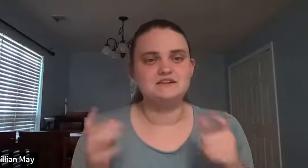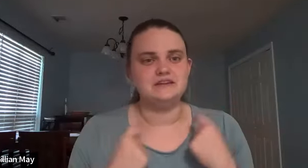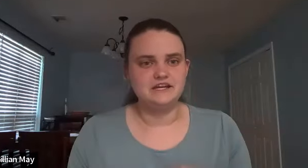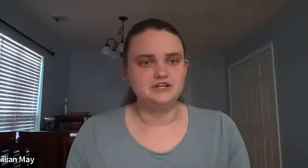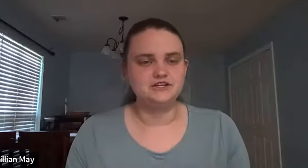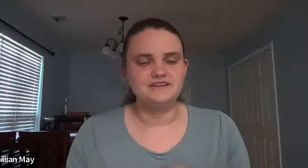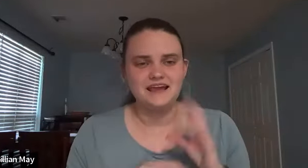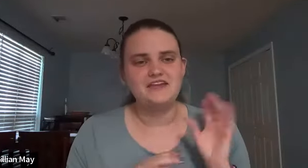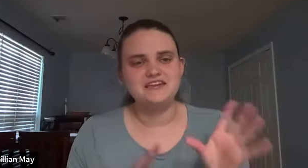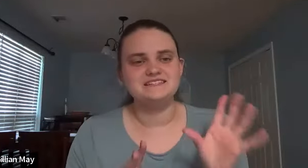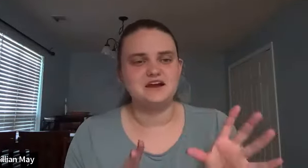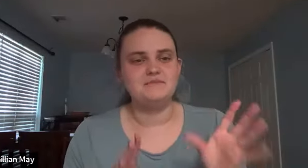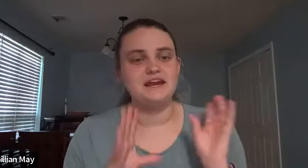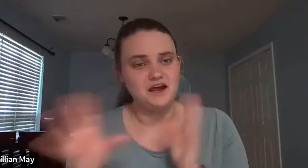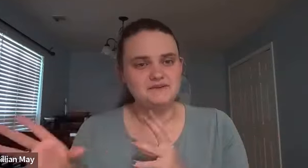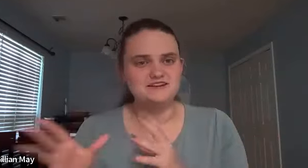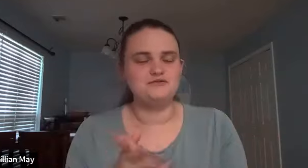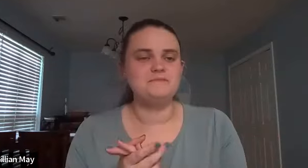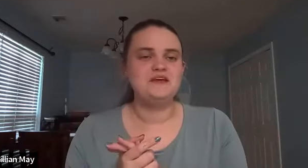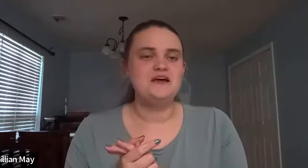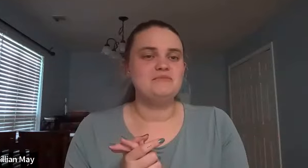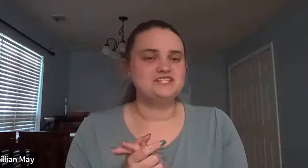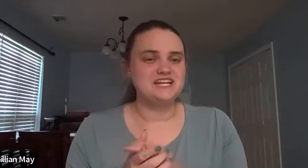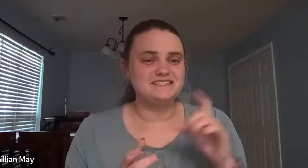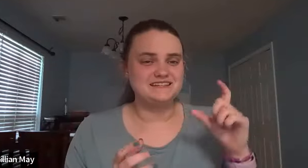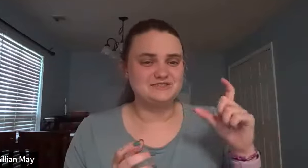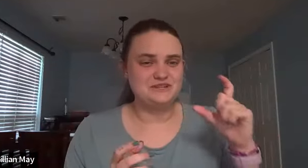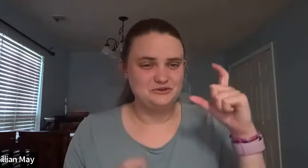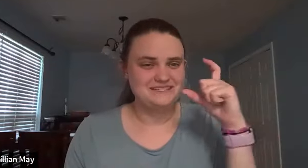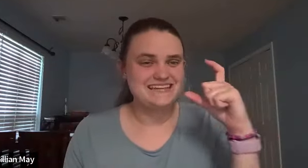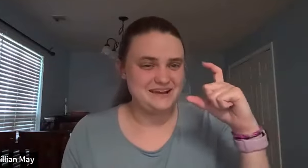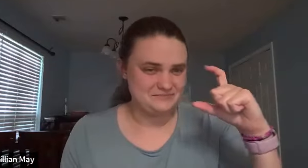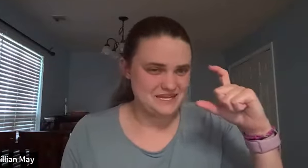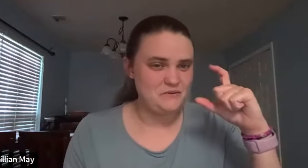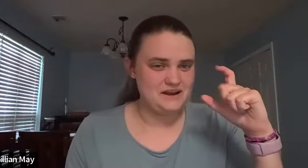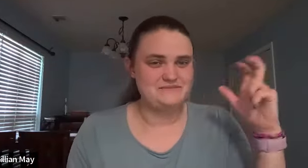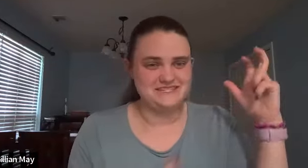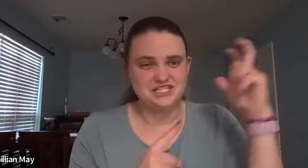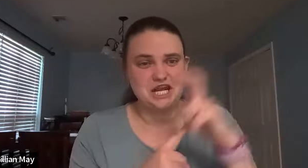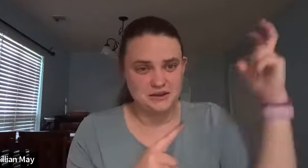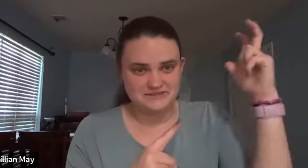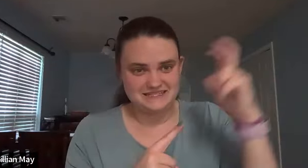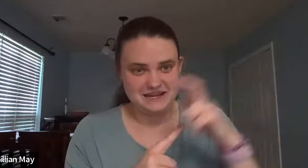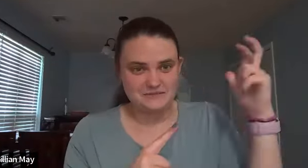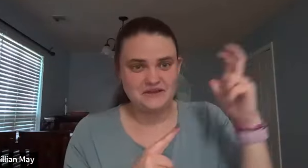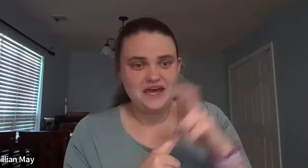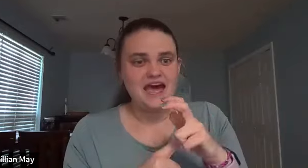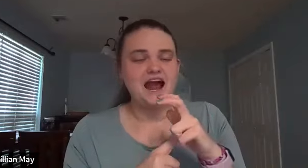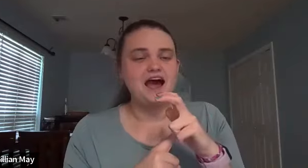ASL lanyard. Like, I think it's time. And I got myself one, but she has these really cool stamps. And one of them is a champ stamp. And